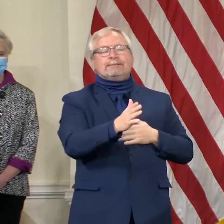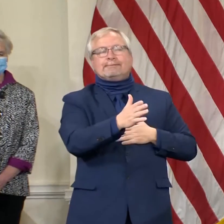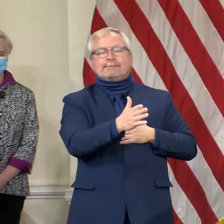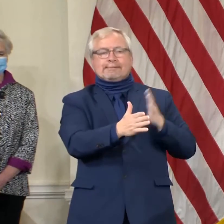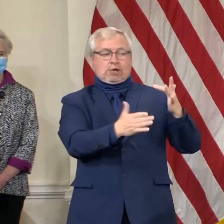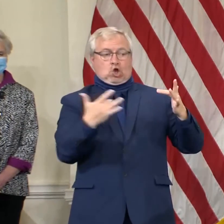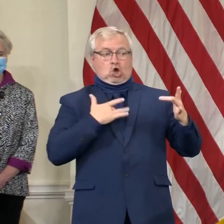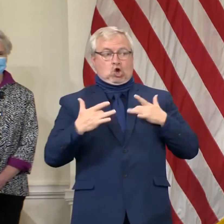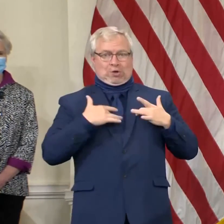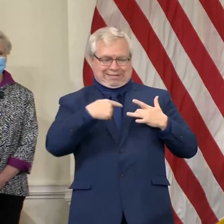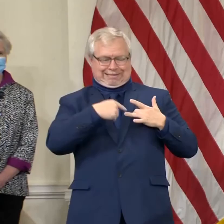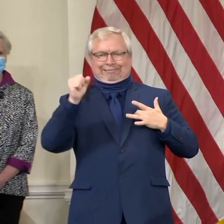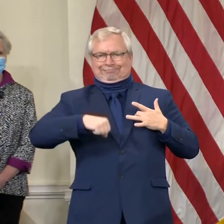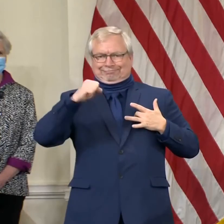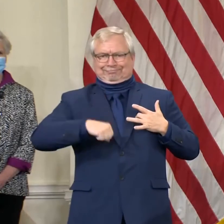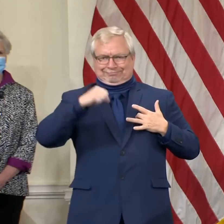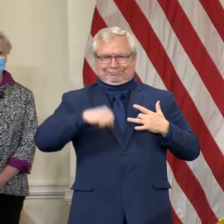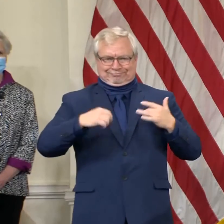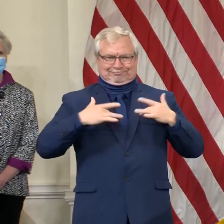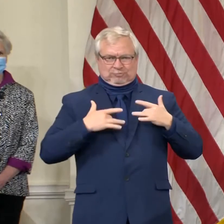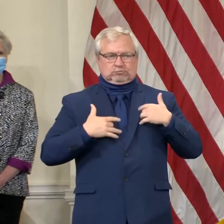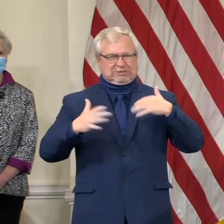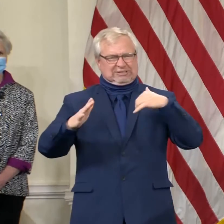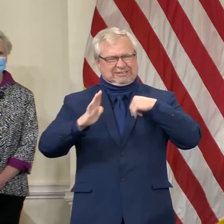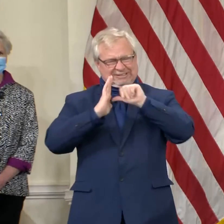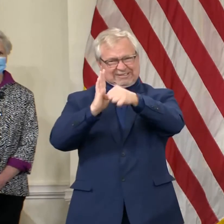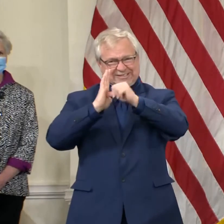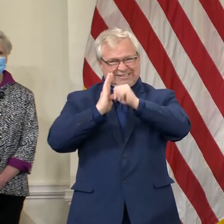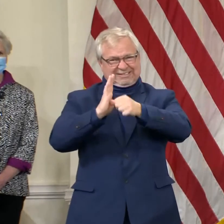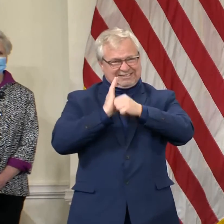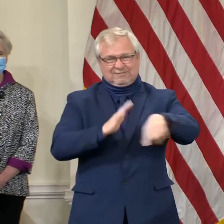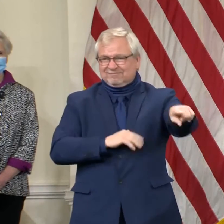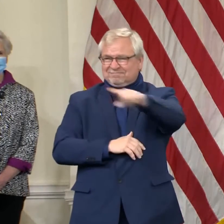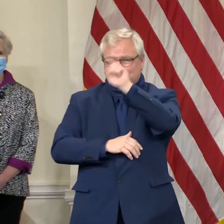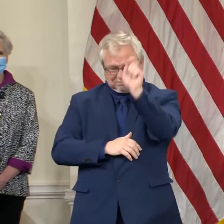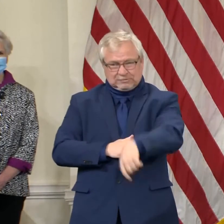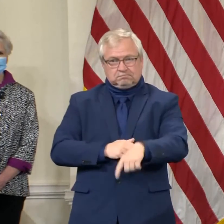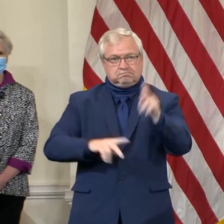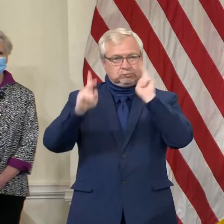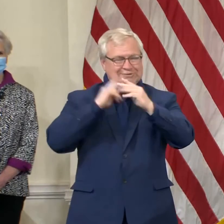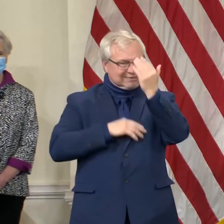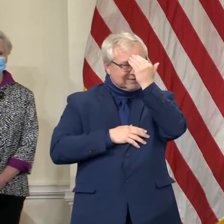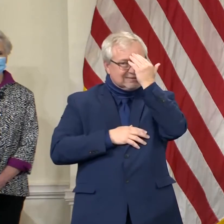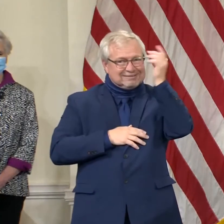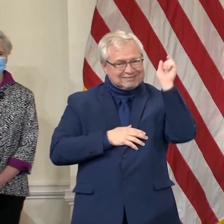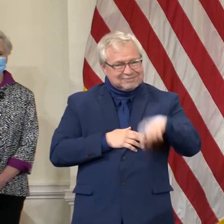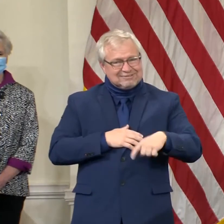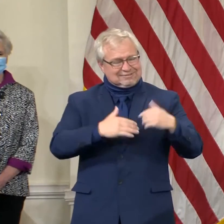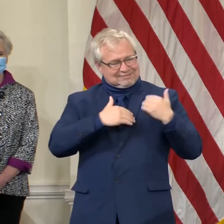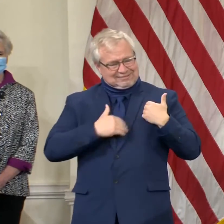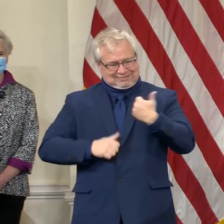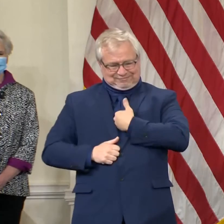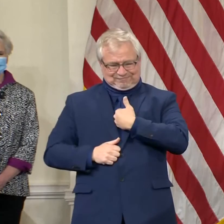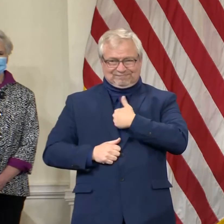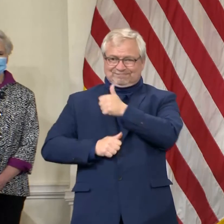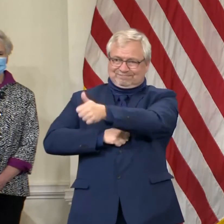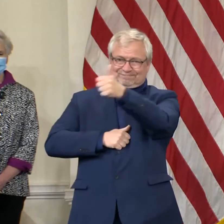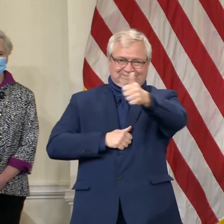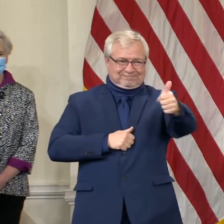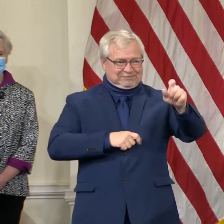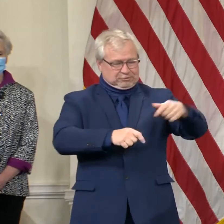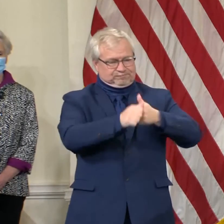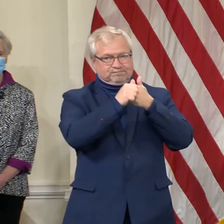and Dr. Marcosi said, all of this is predicated on people taking personal responsibility, on following the public